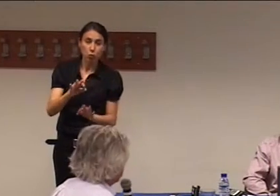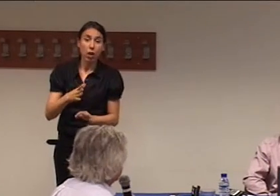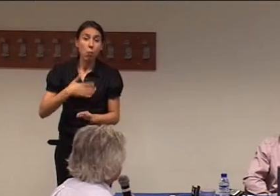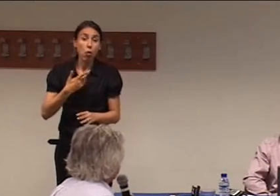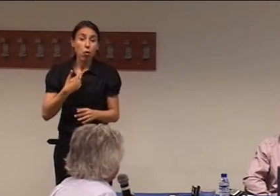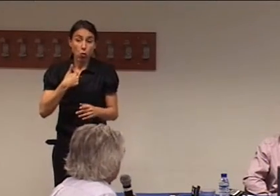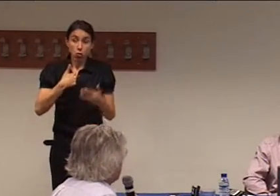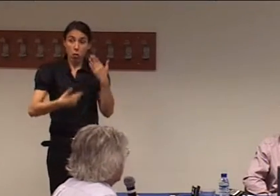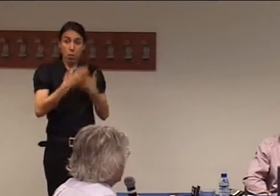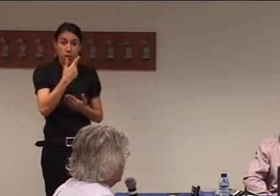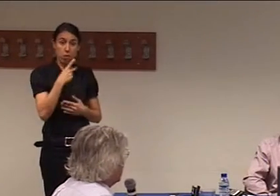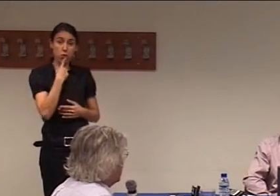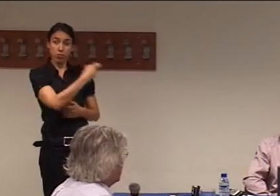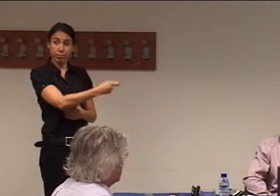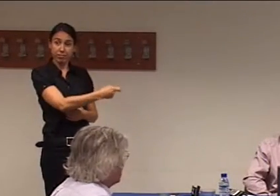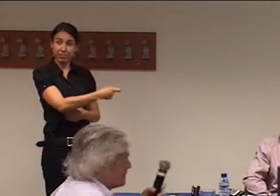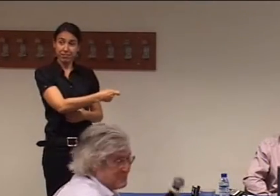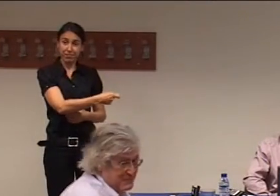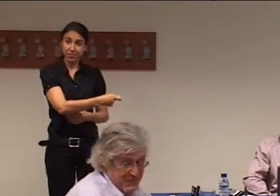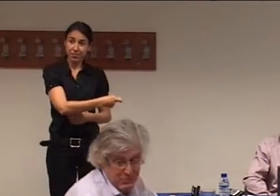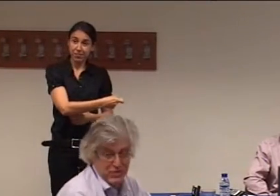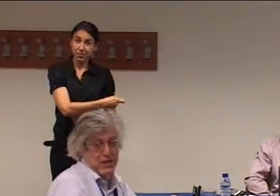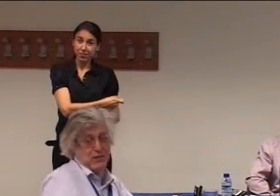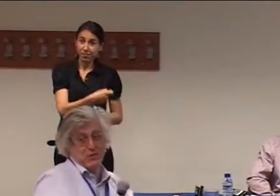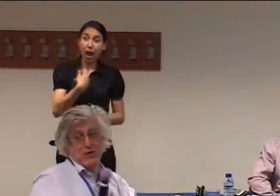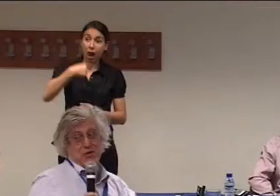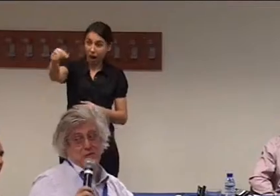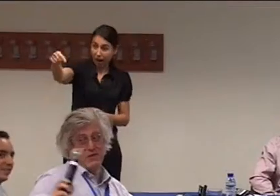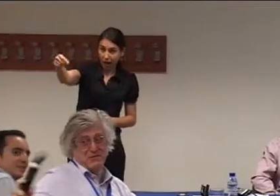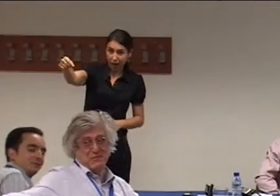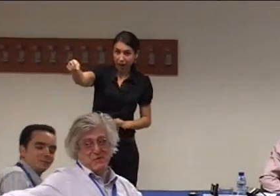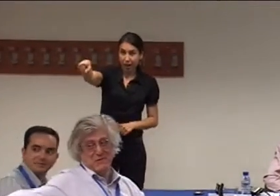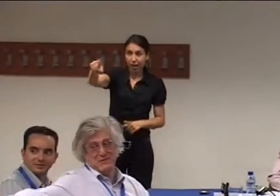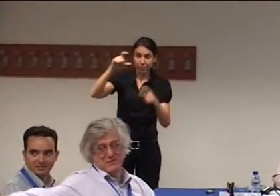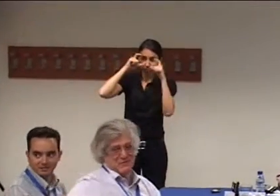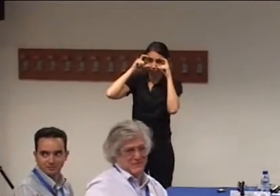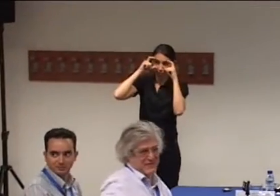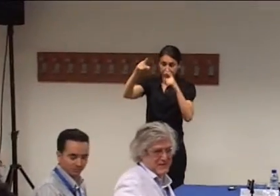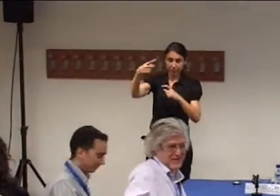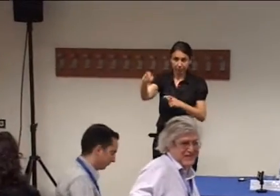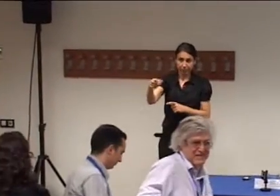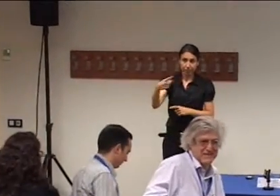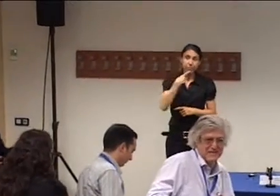few questions. I could start. Somebody here is desperately waving hands